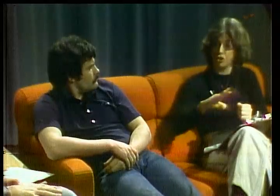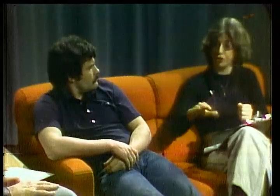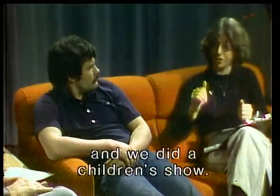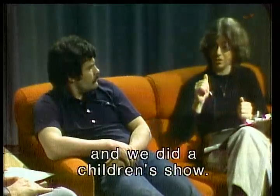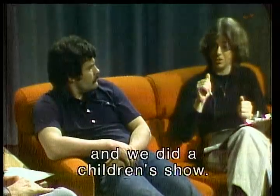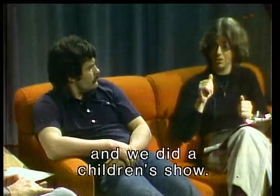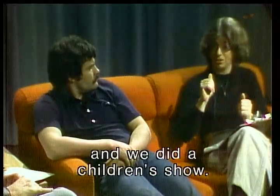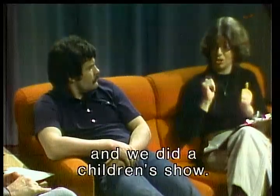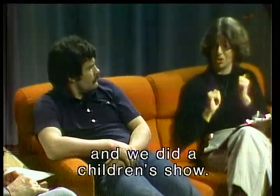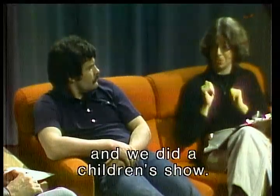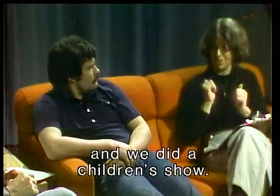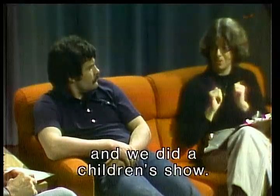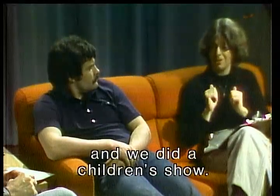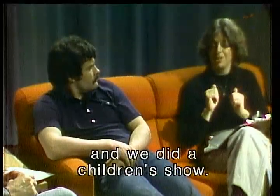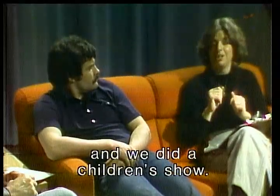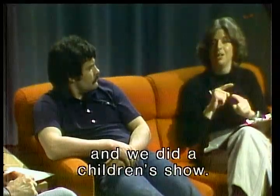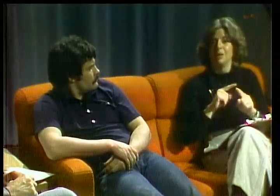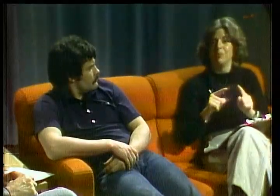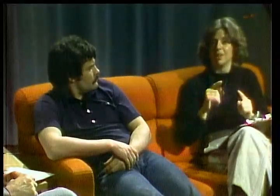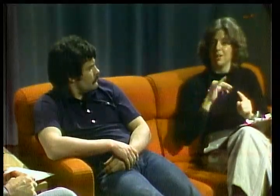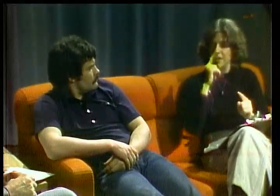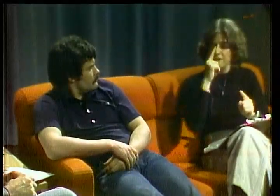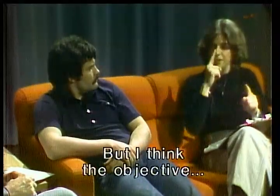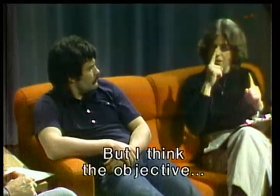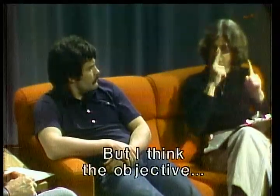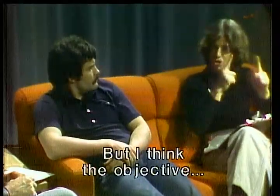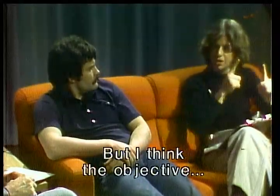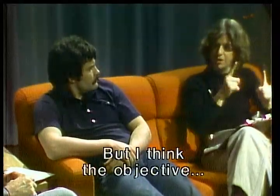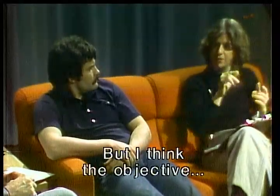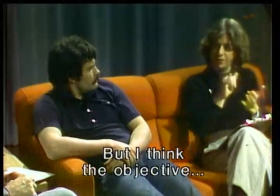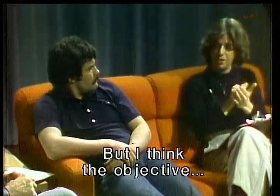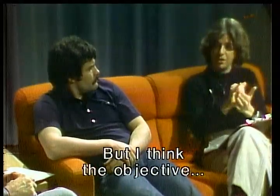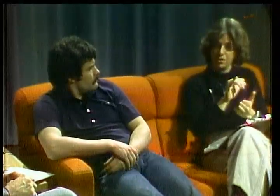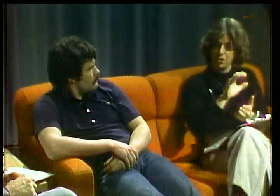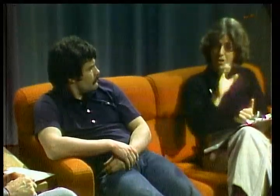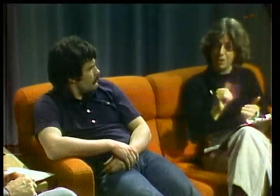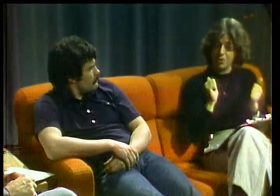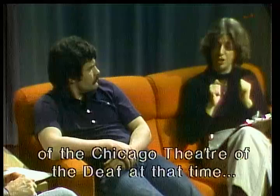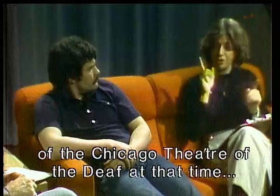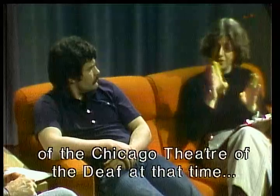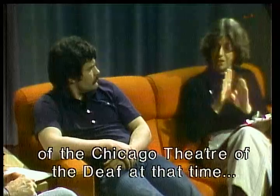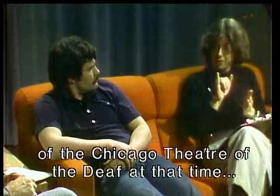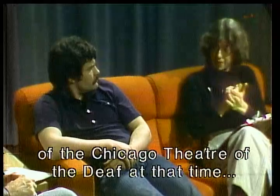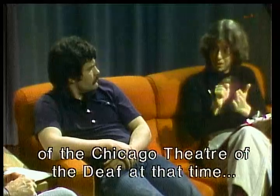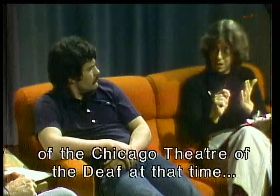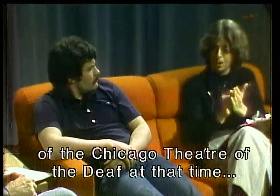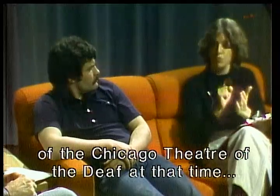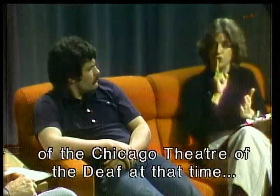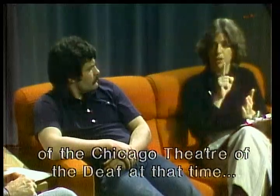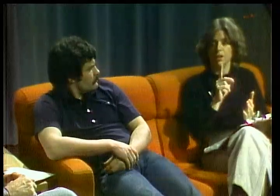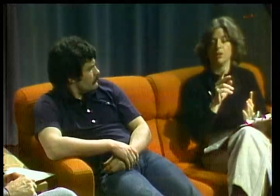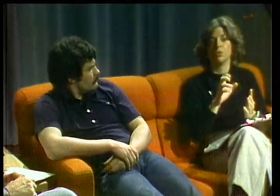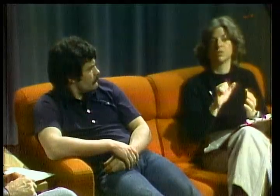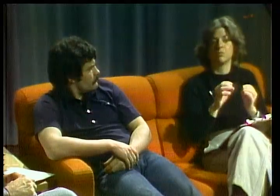children's show. But I think the objective of the Chicago Theater of the Deaf at that time really was more